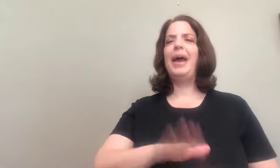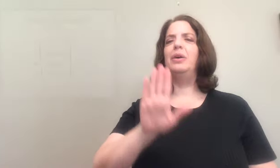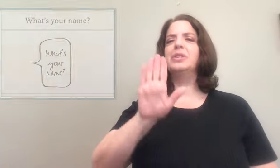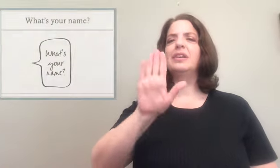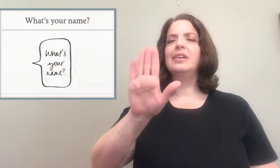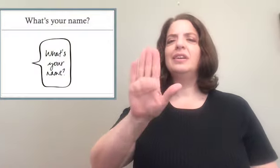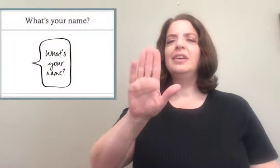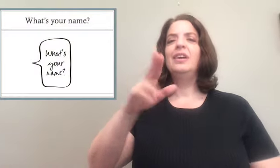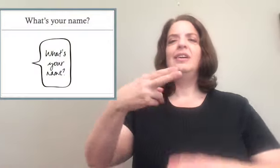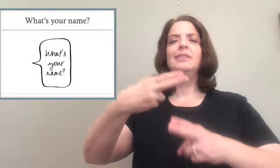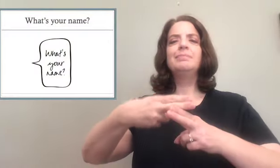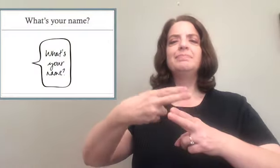out.